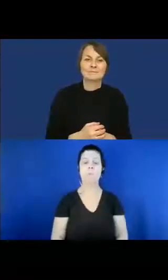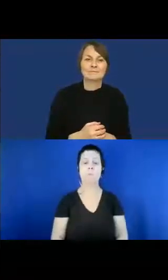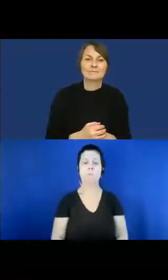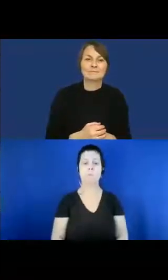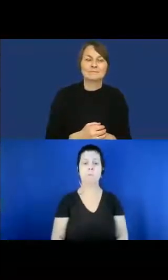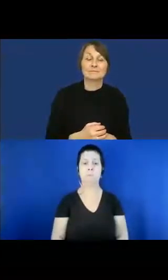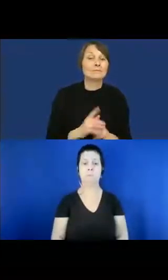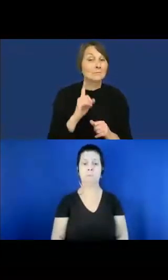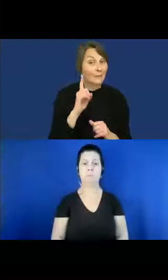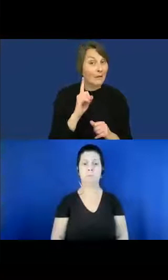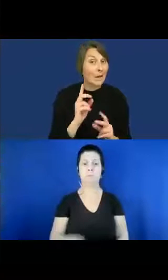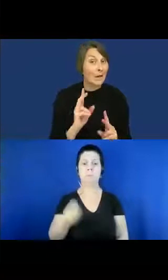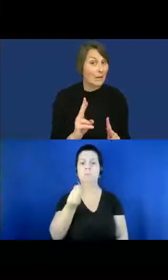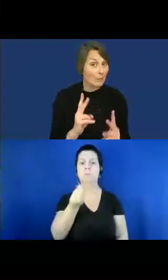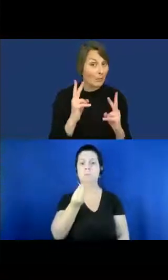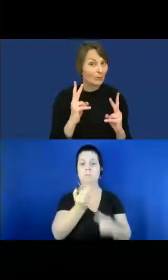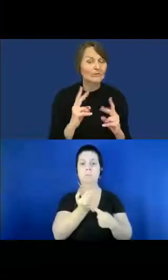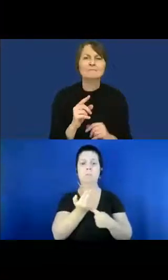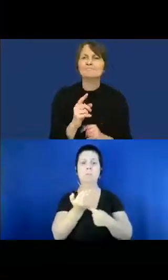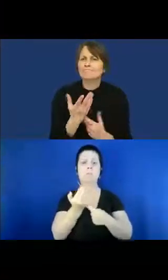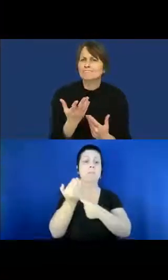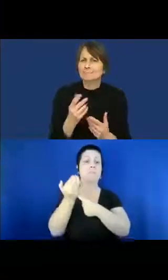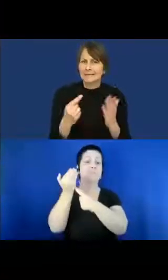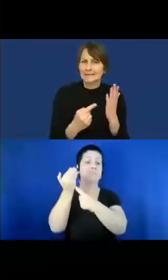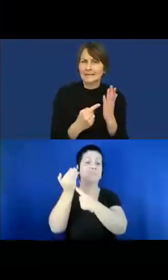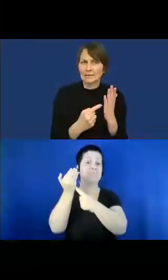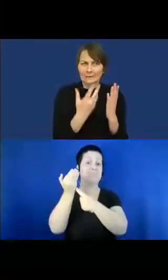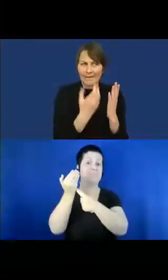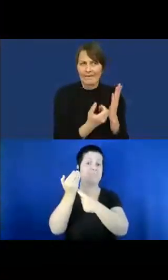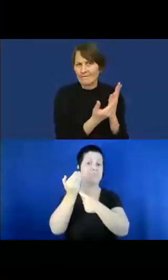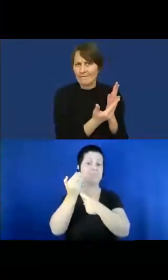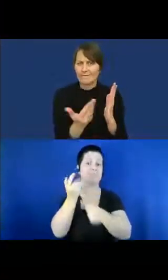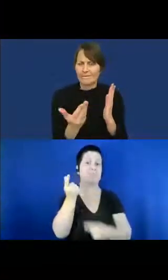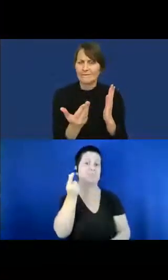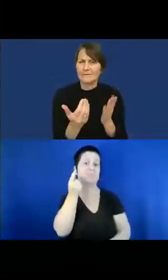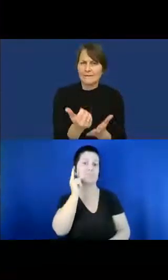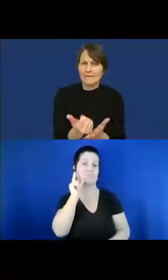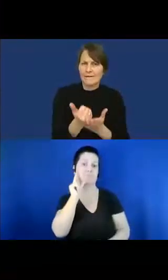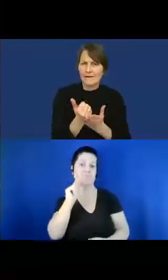how can technology support social haptic communication learners?